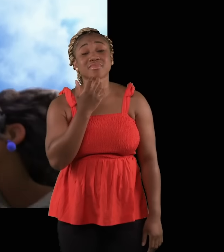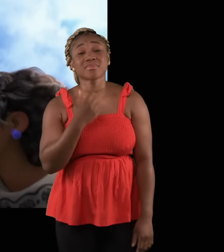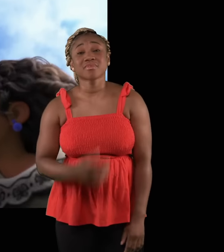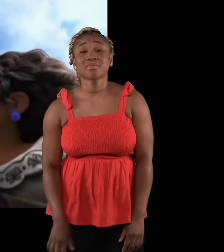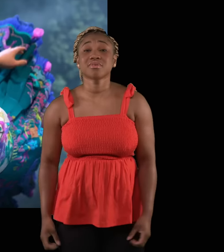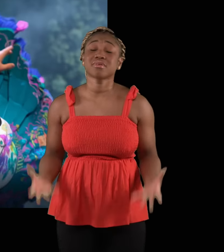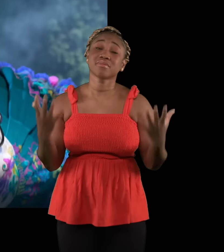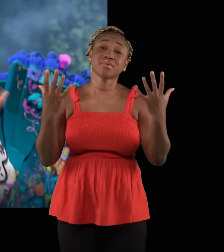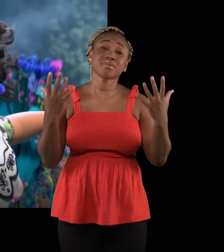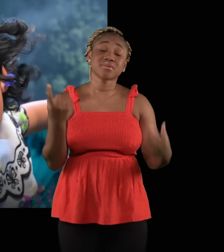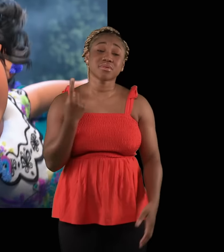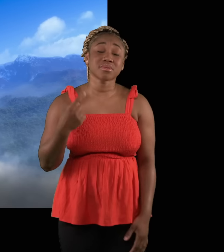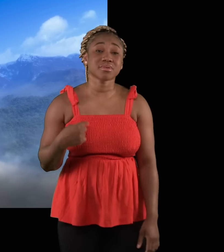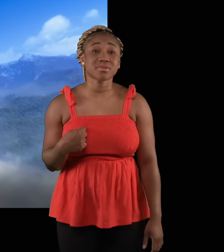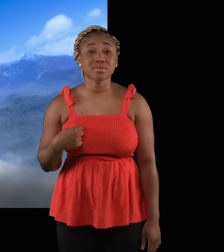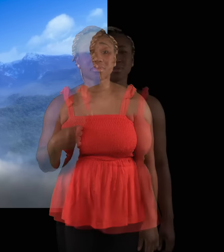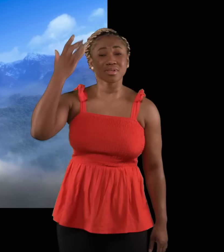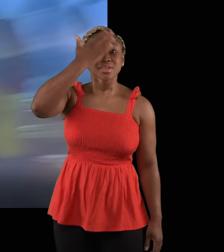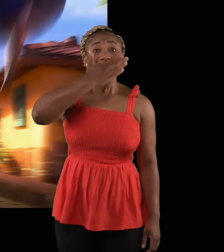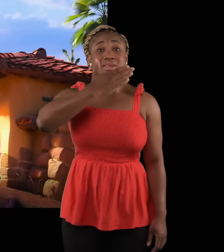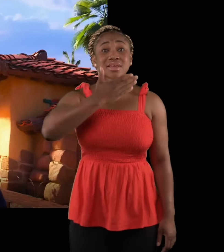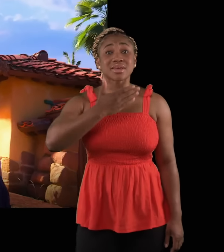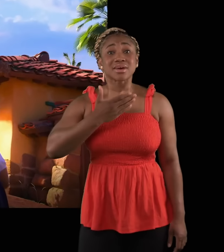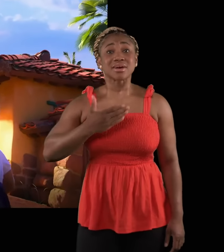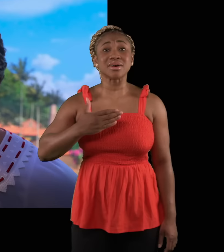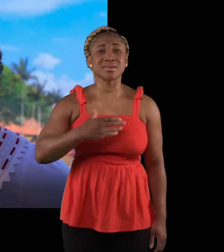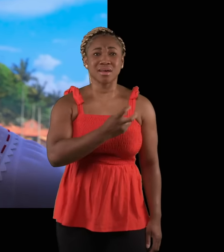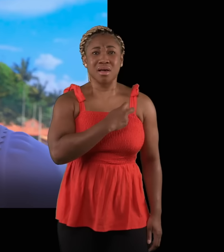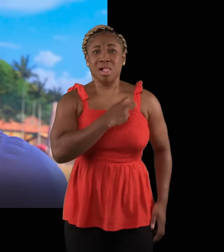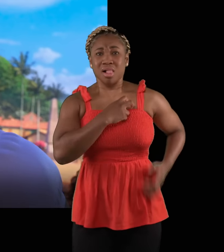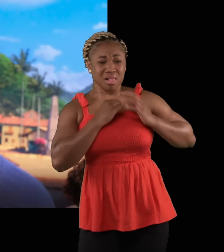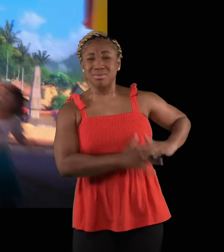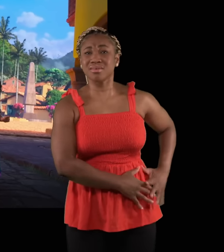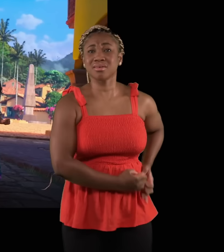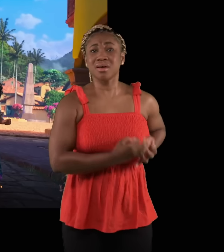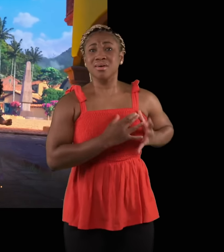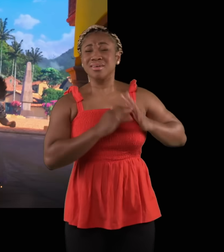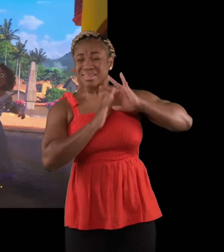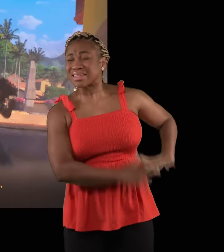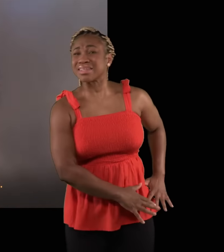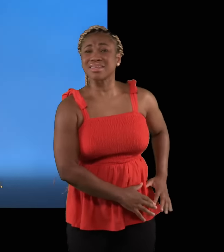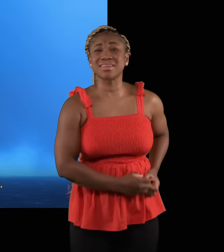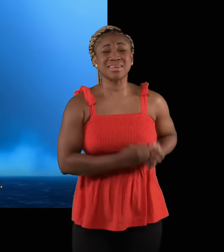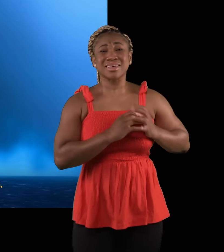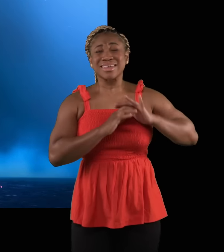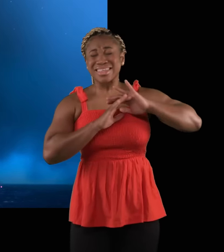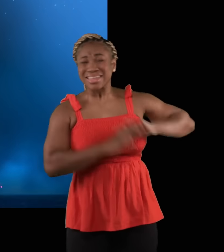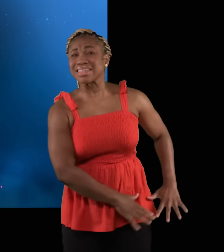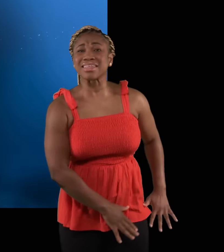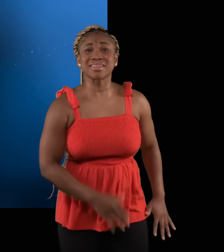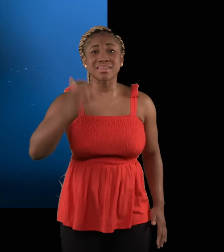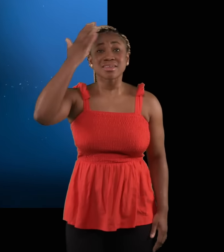it all? If I falter. Under the surface. I hide my nerves and it worsens. I worry something is gonna